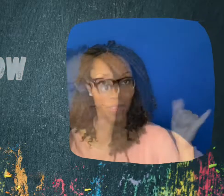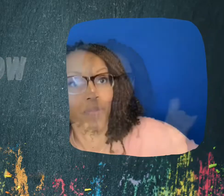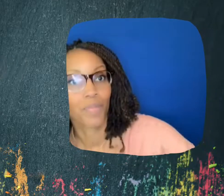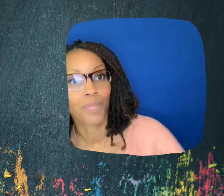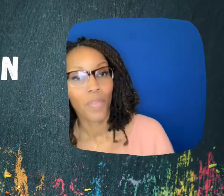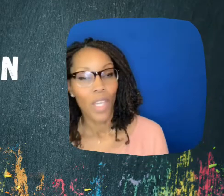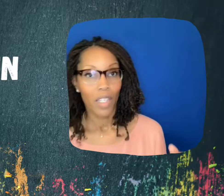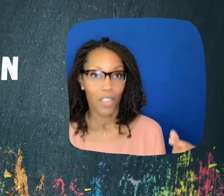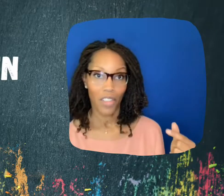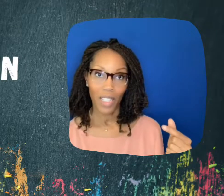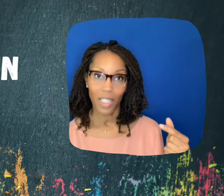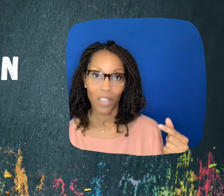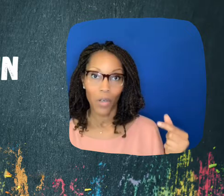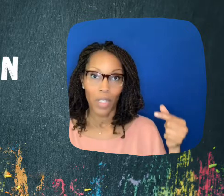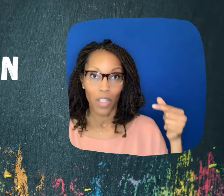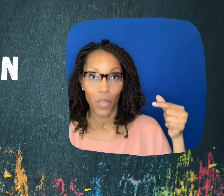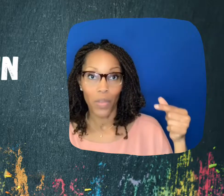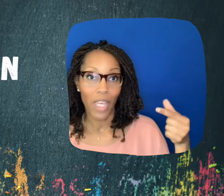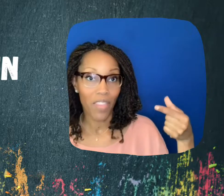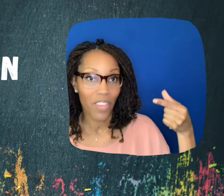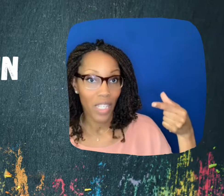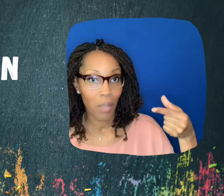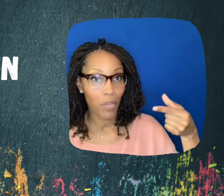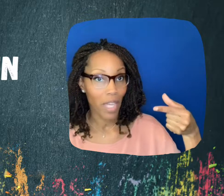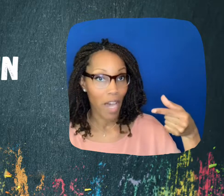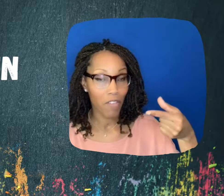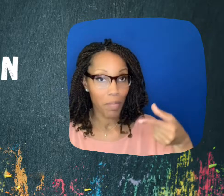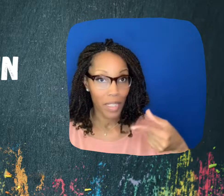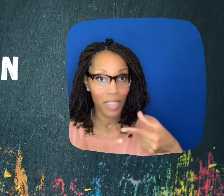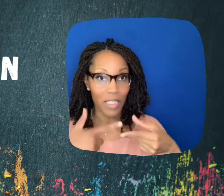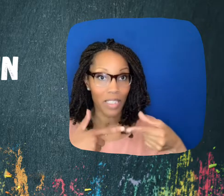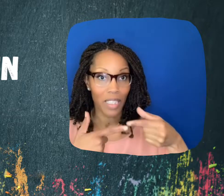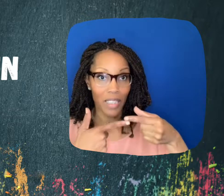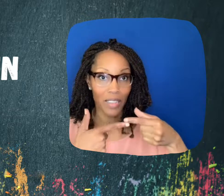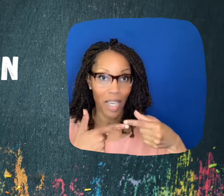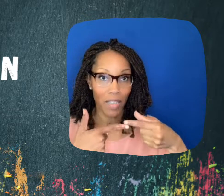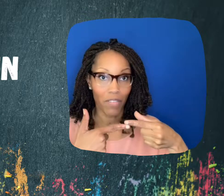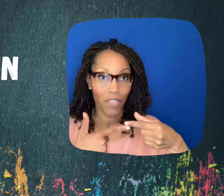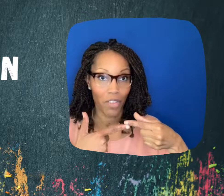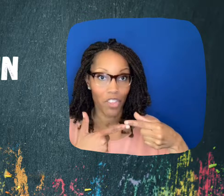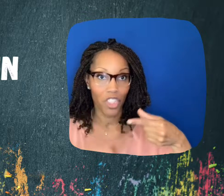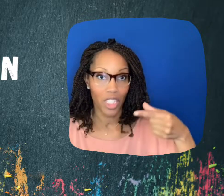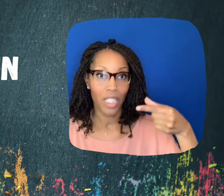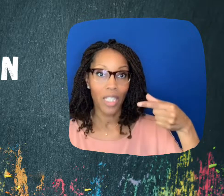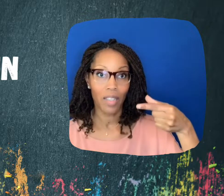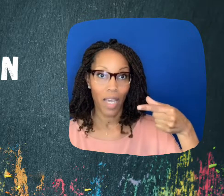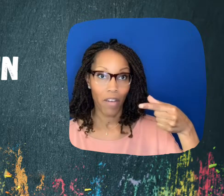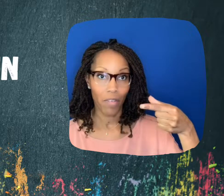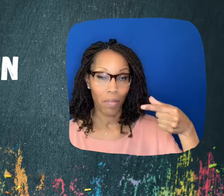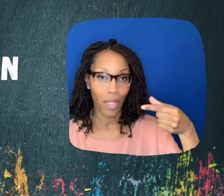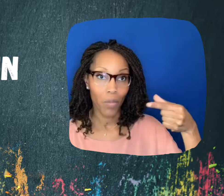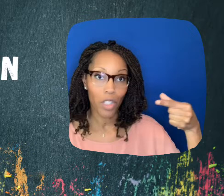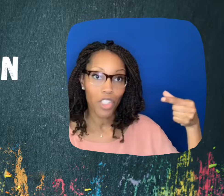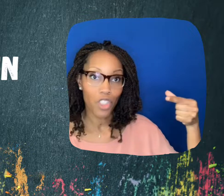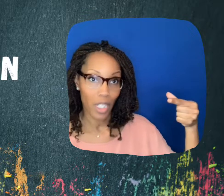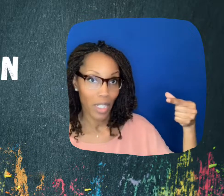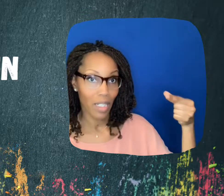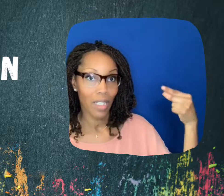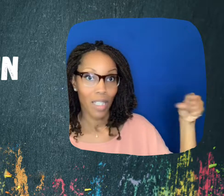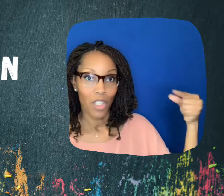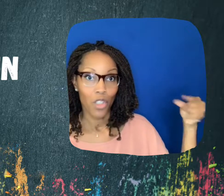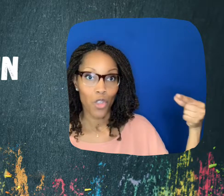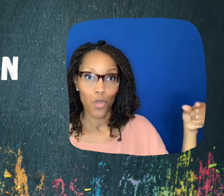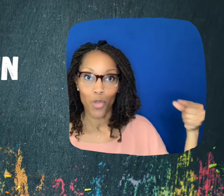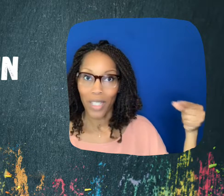yellow. Green, going along with that theme with the alphabets. This is the sign for G in the alphabet, and we're gonna shake